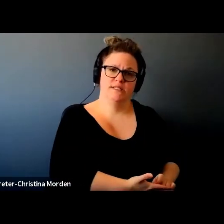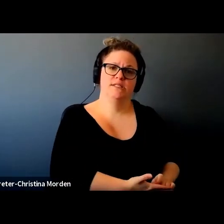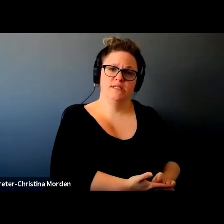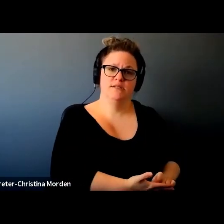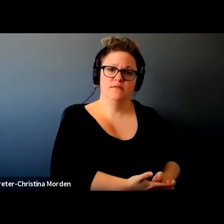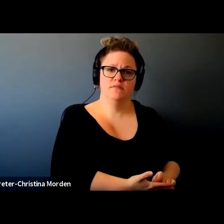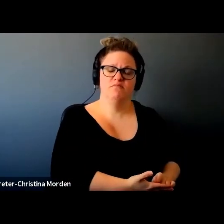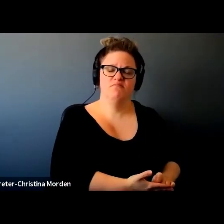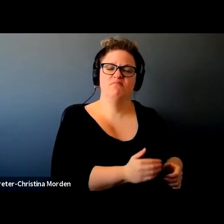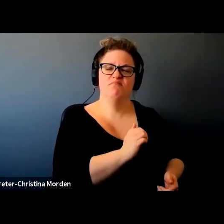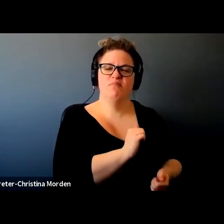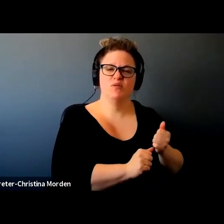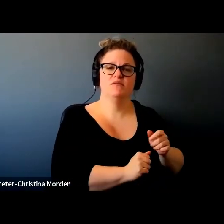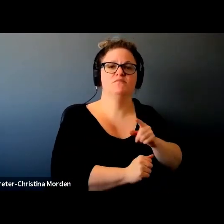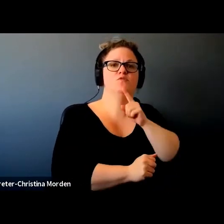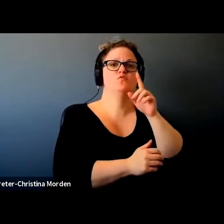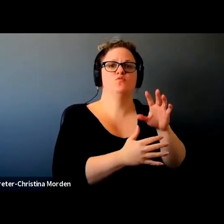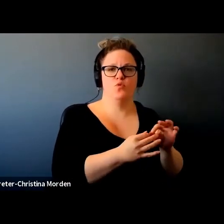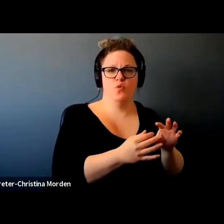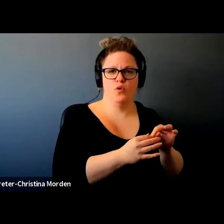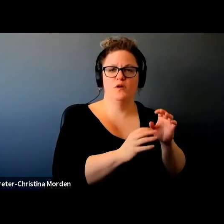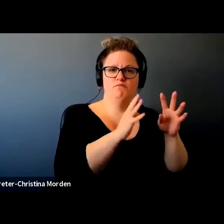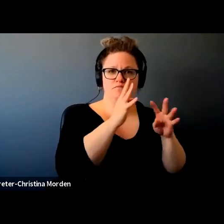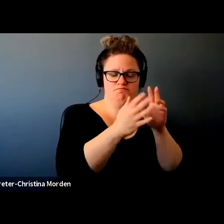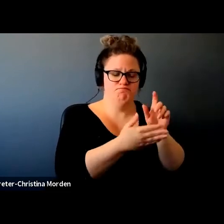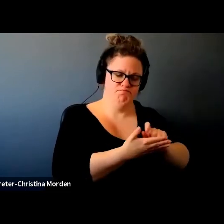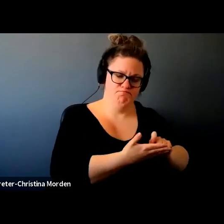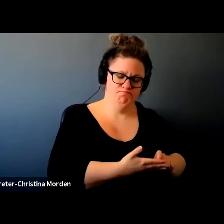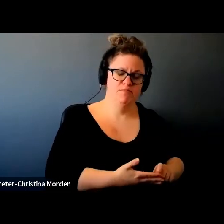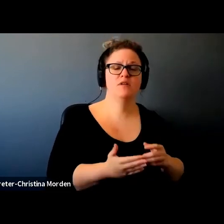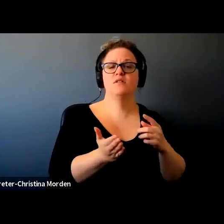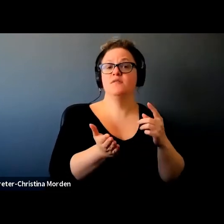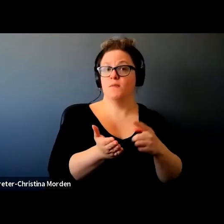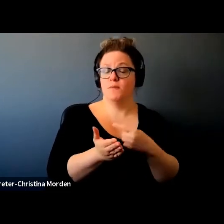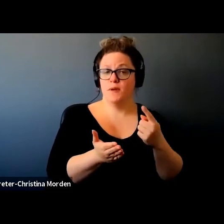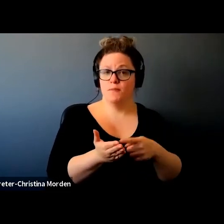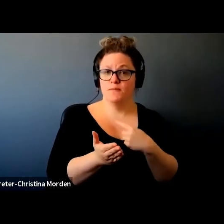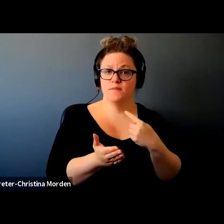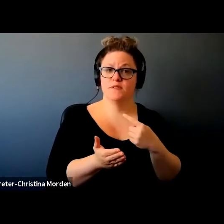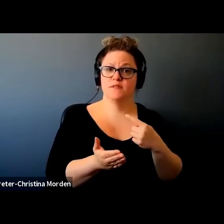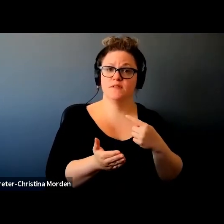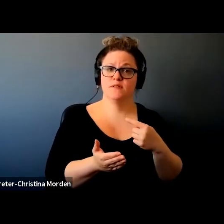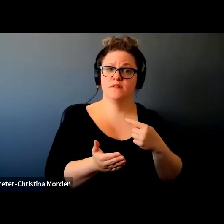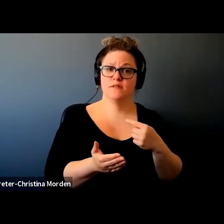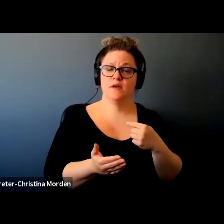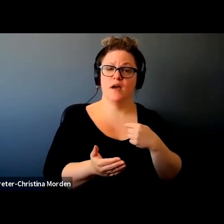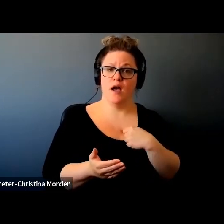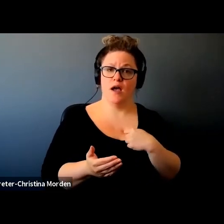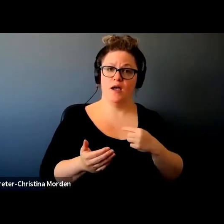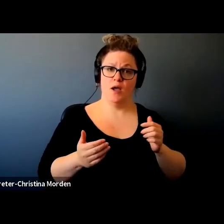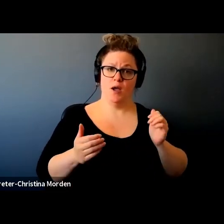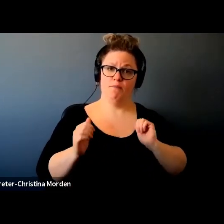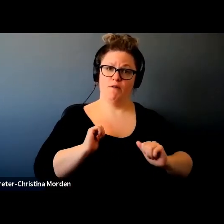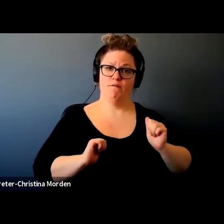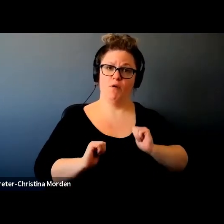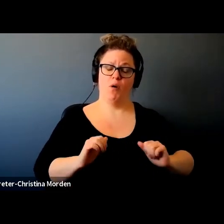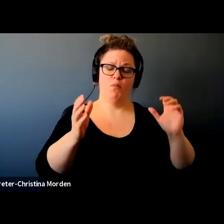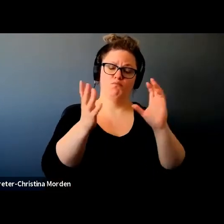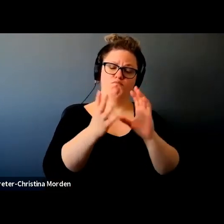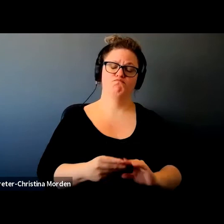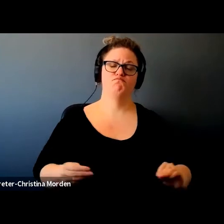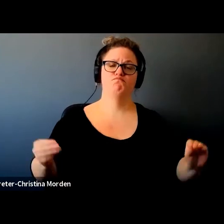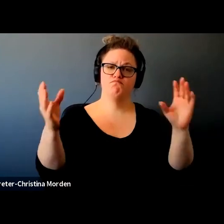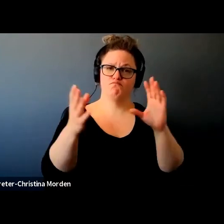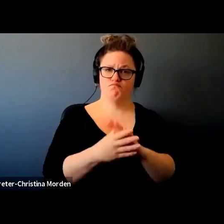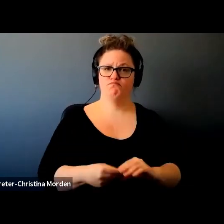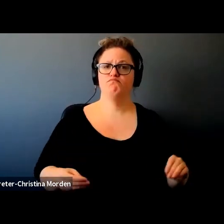And then I sometimes write and perform what is probably best described as spoken word in terms of